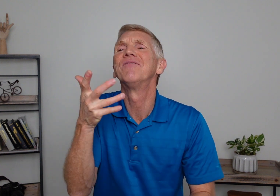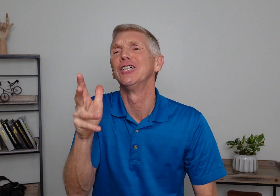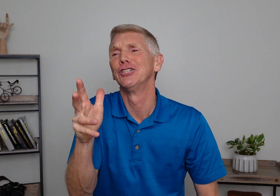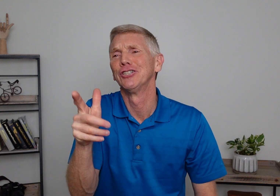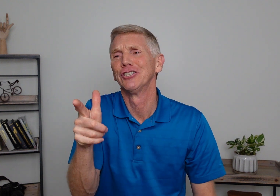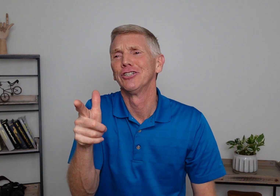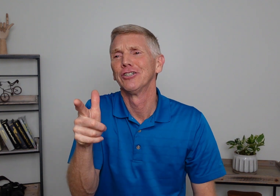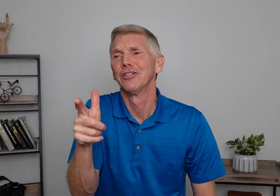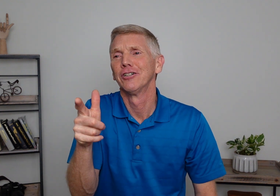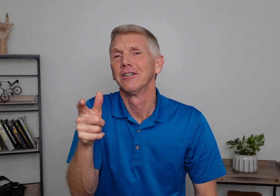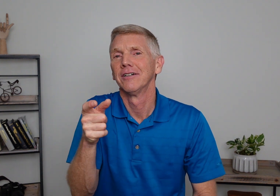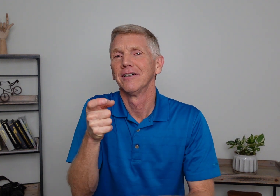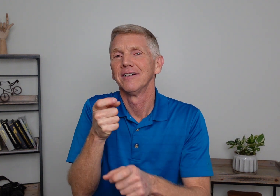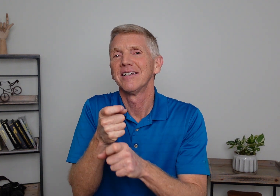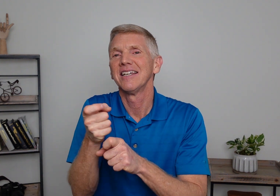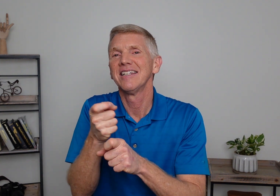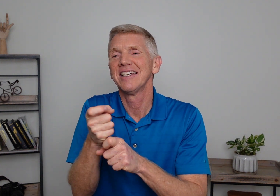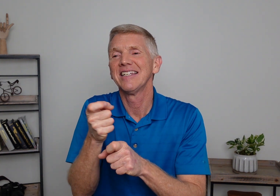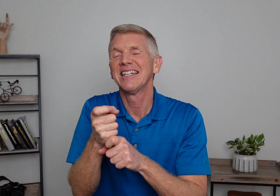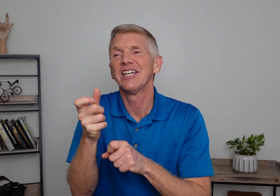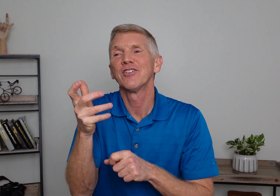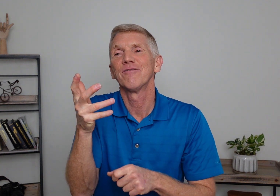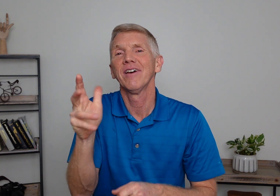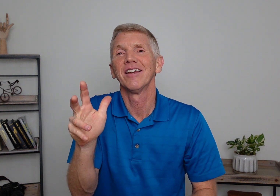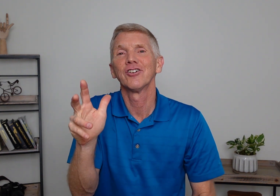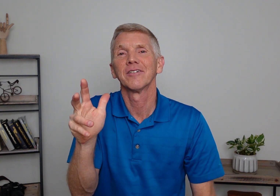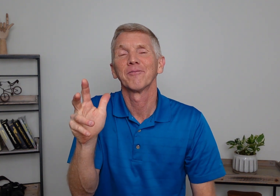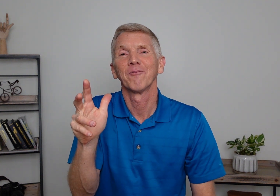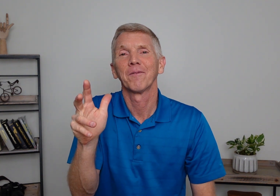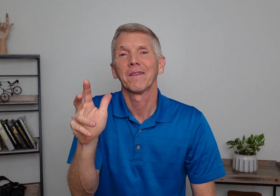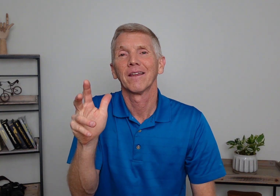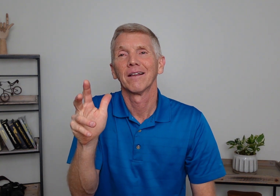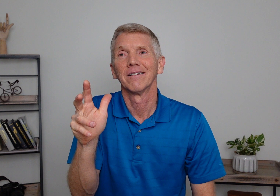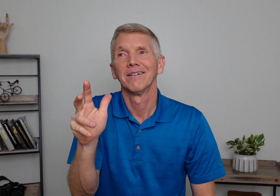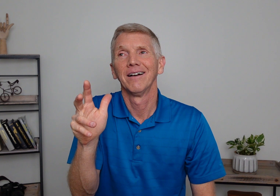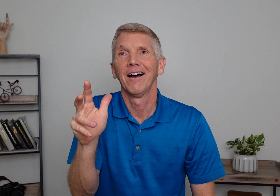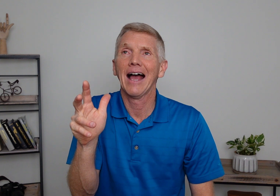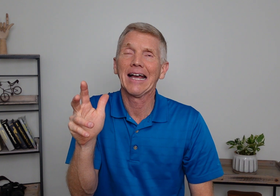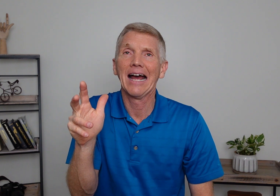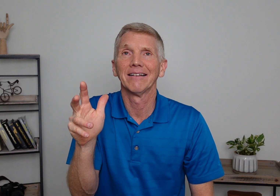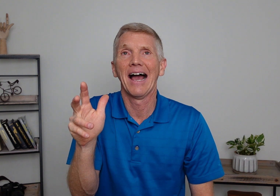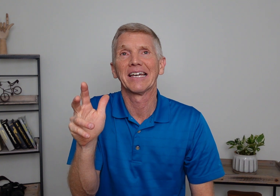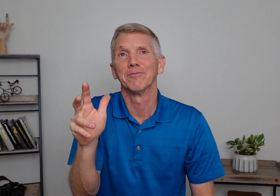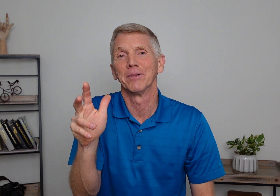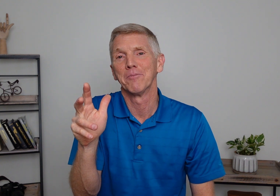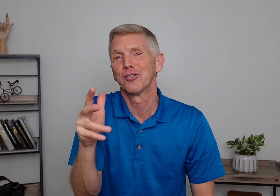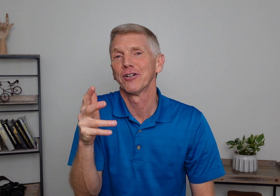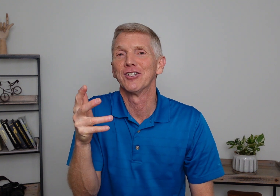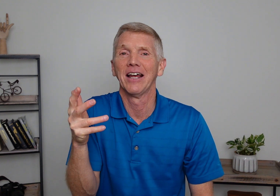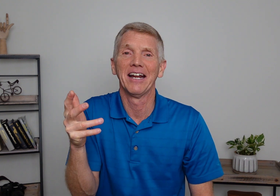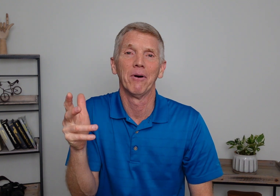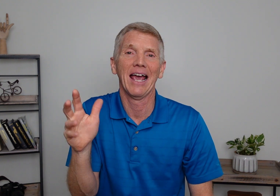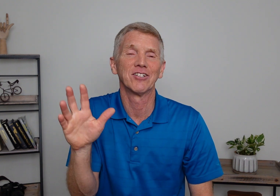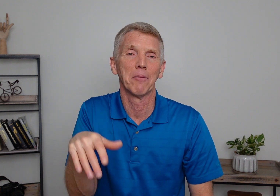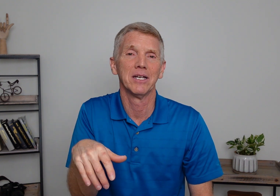finish. Tease, tease, tease, finish. I kind of like it, but I'm still going to say it anyway. Hey, stop teasing